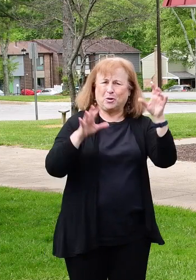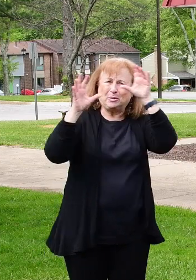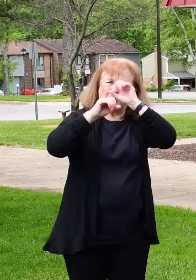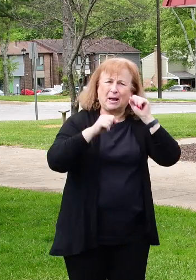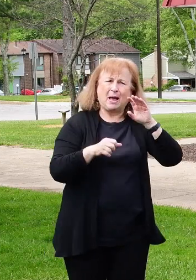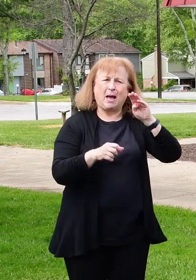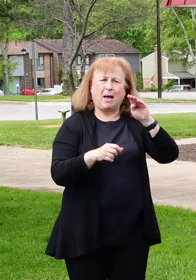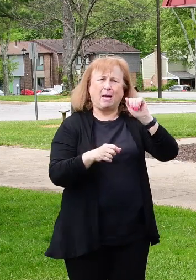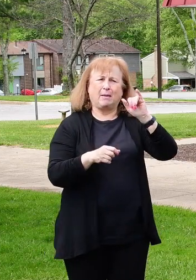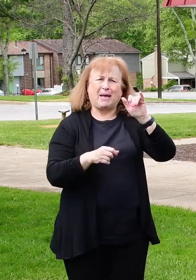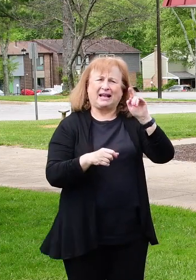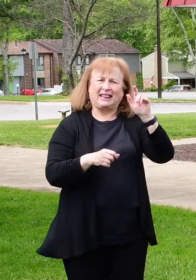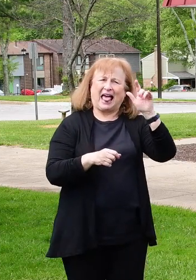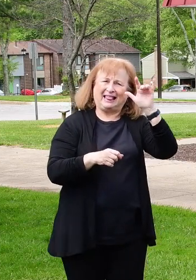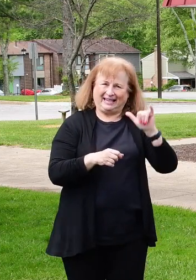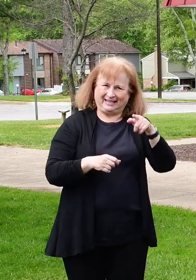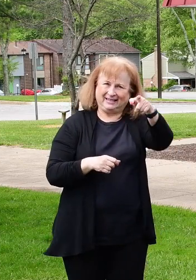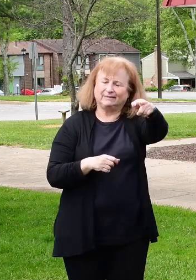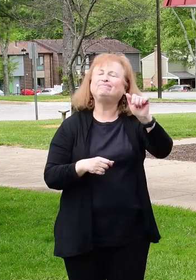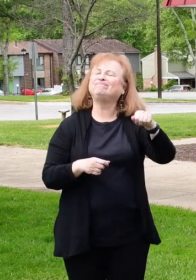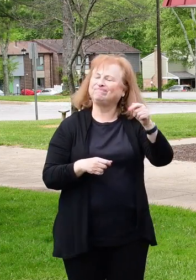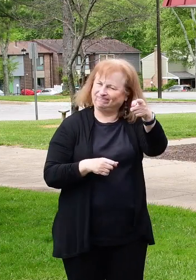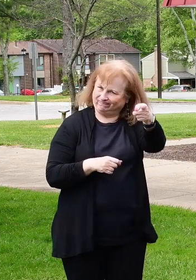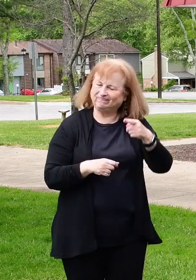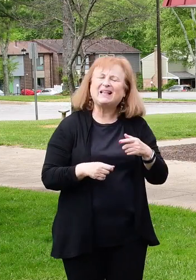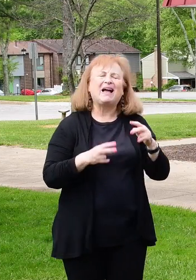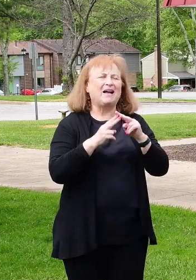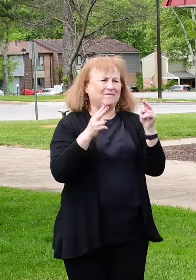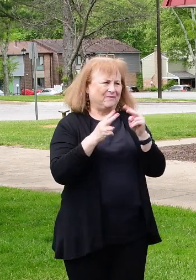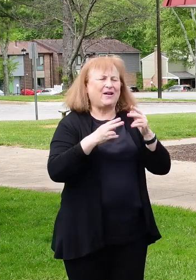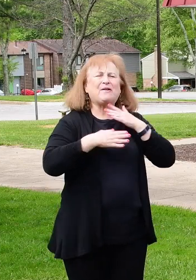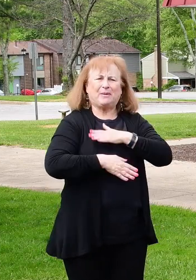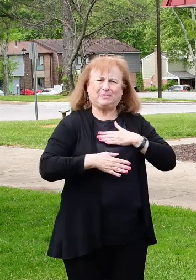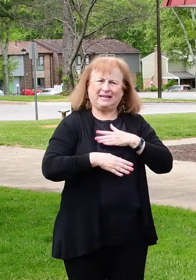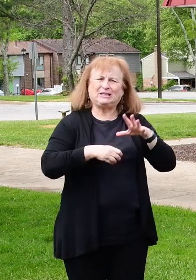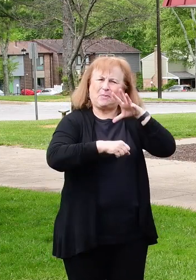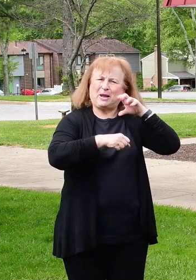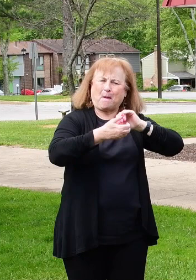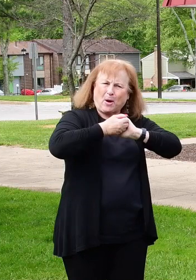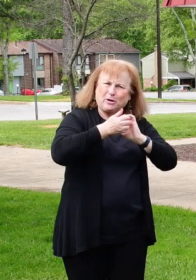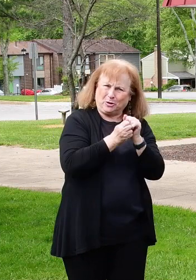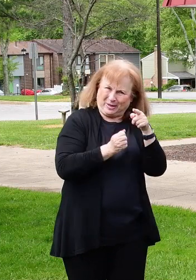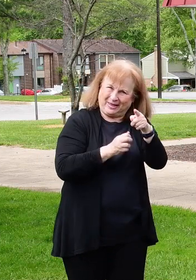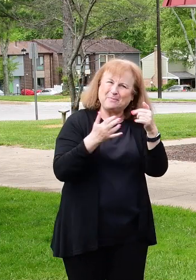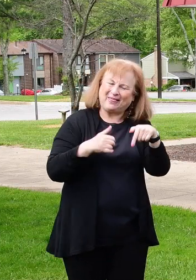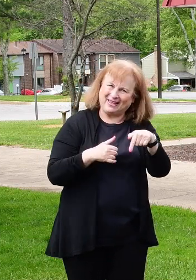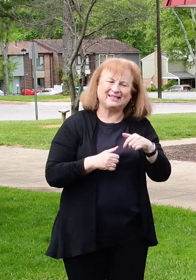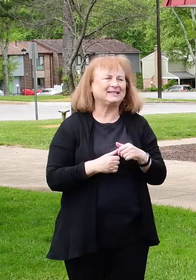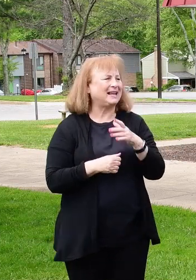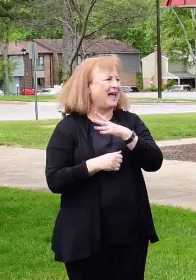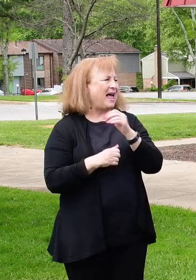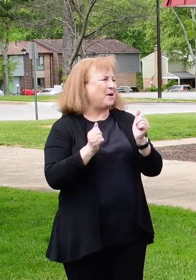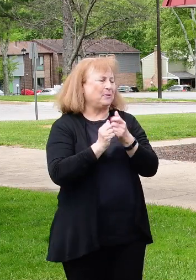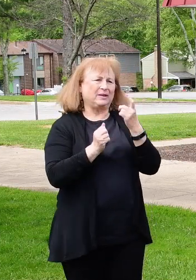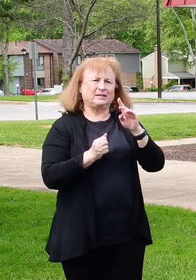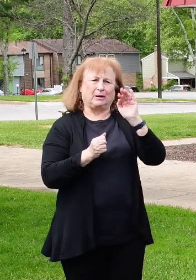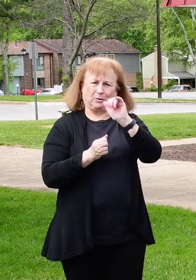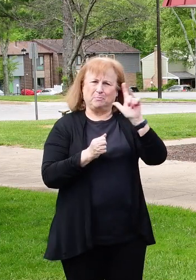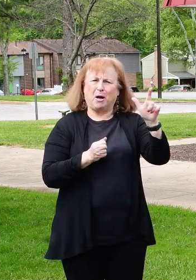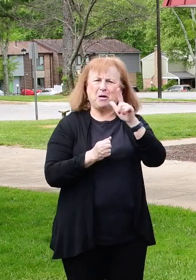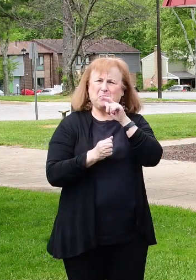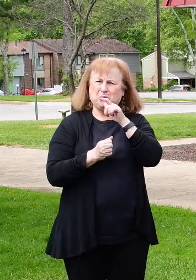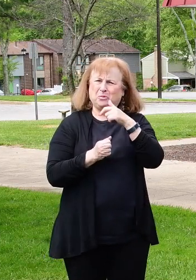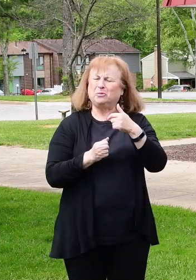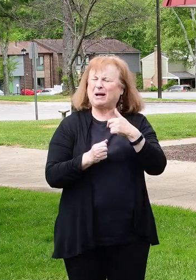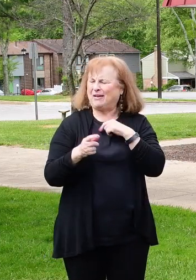President, Mr. McAlally. And yes, I'm very pleased to be a partner with him in this, and with Dr. Ball,